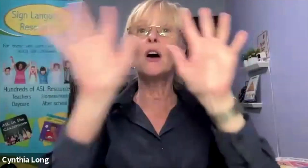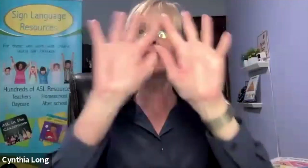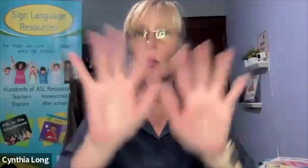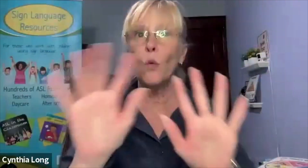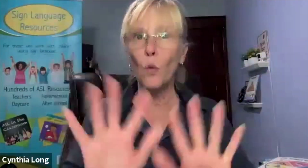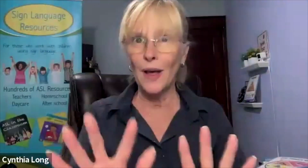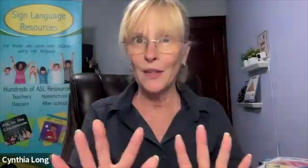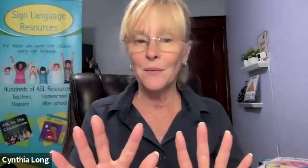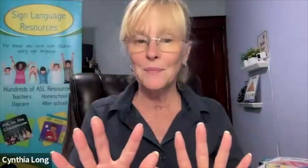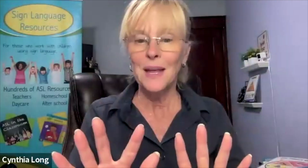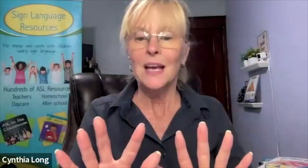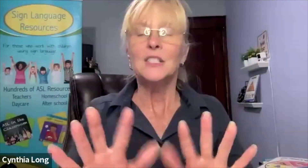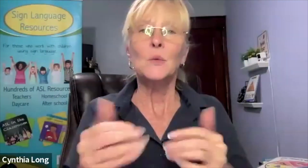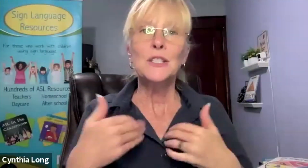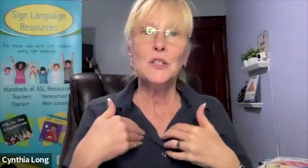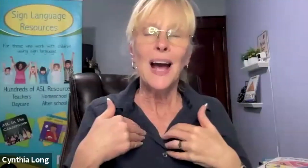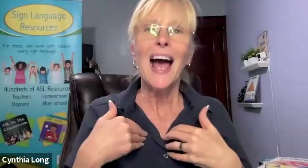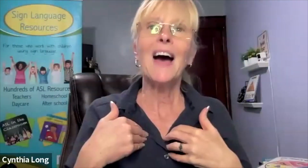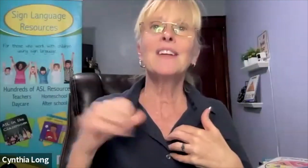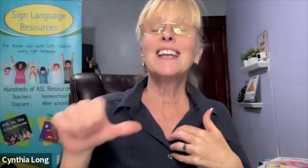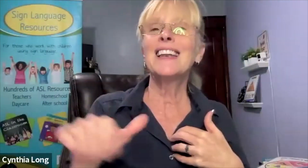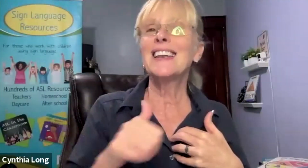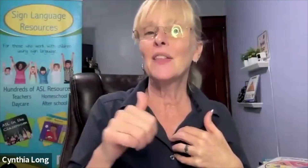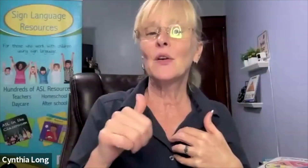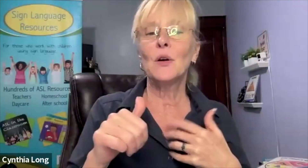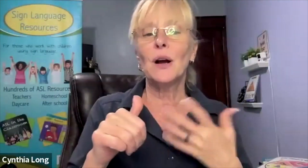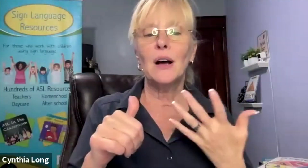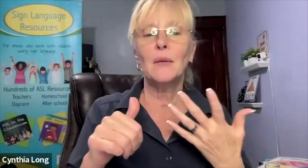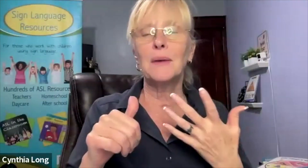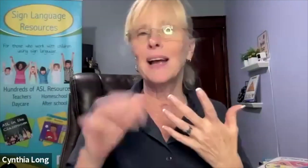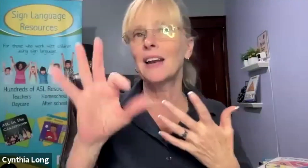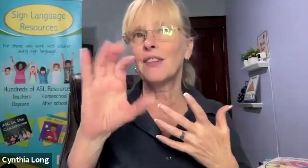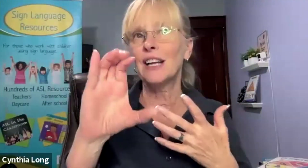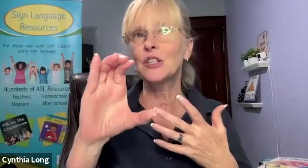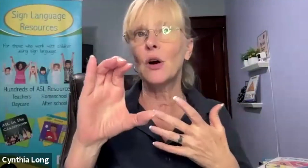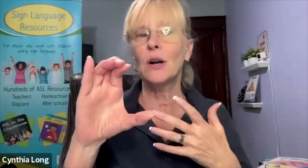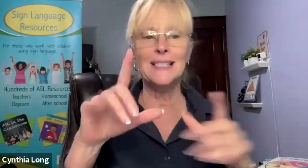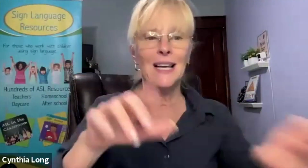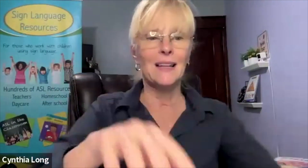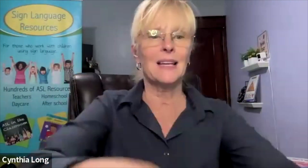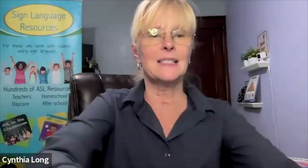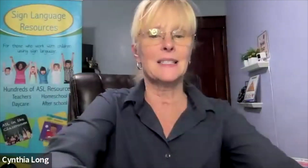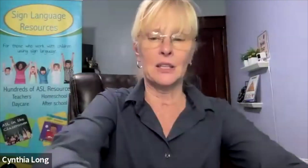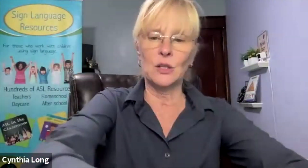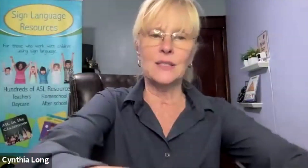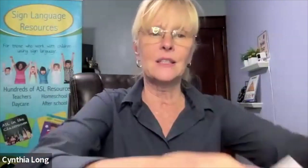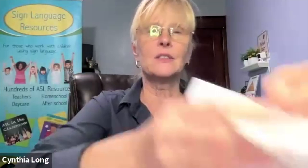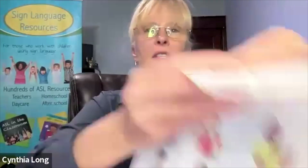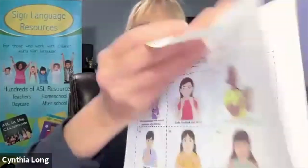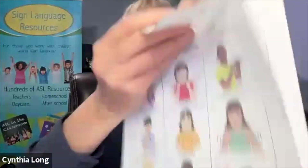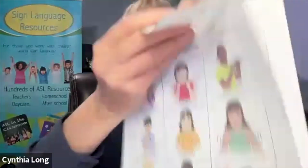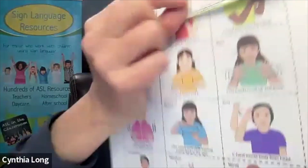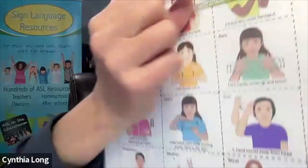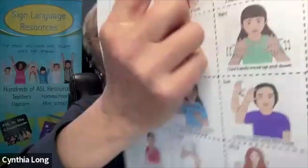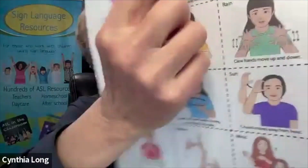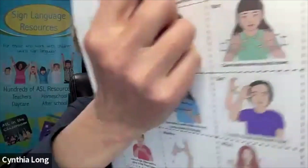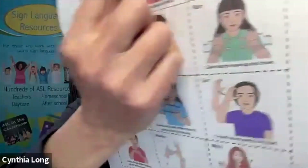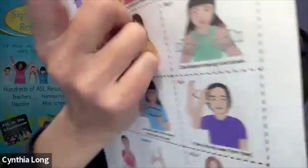also weather. So we do have another kind of flashcard set that looks a little different. They're like